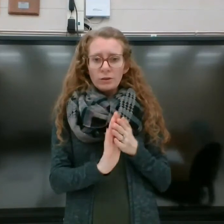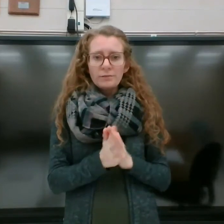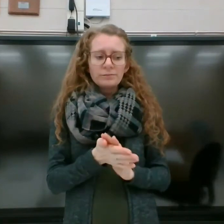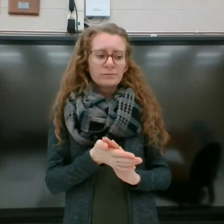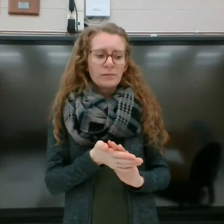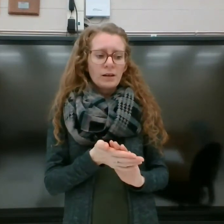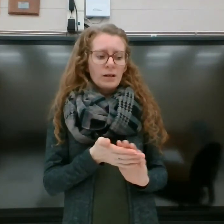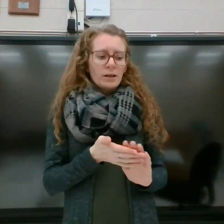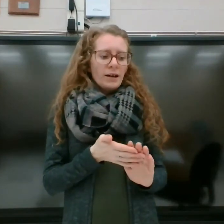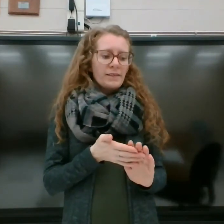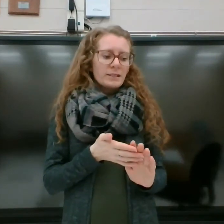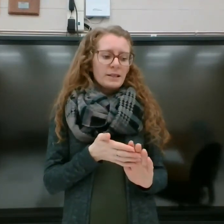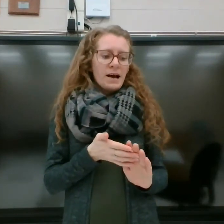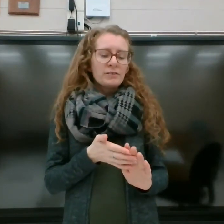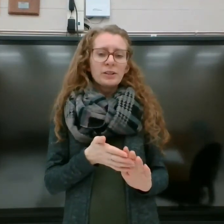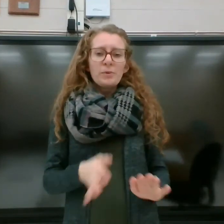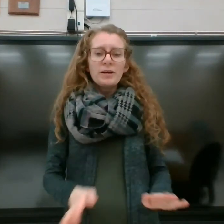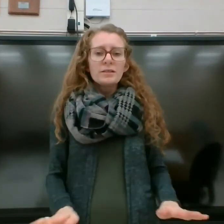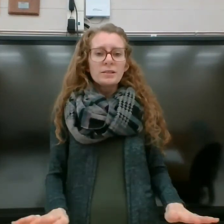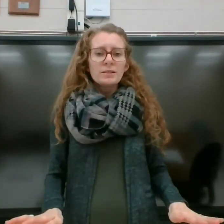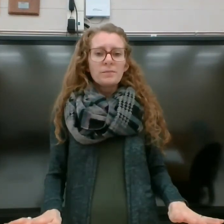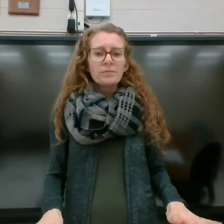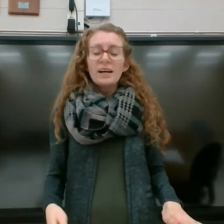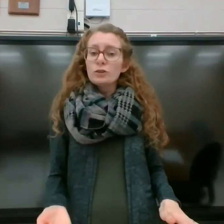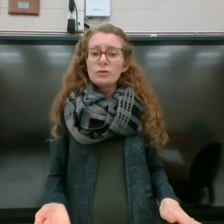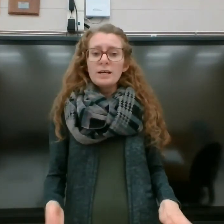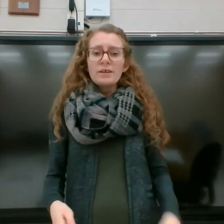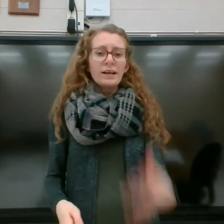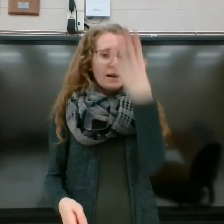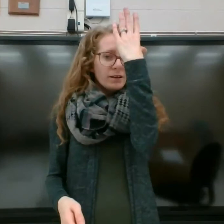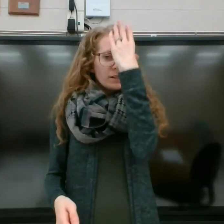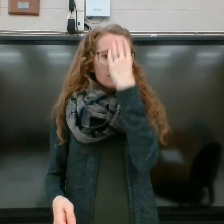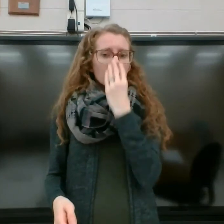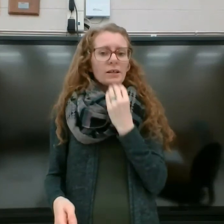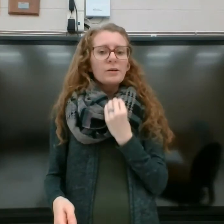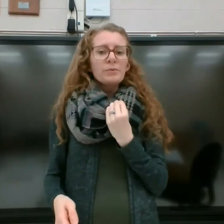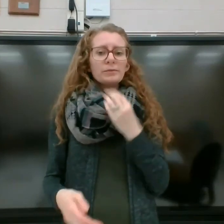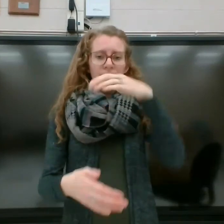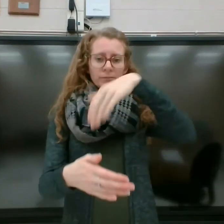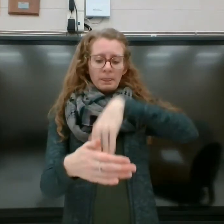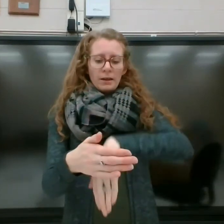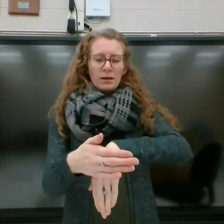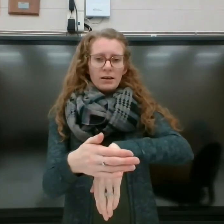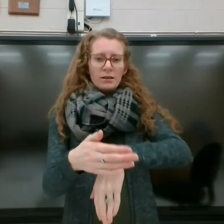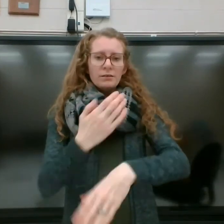slowly. And that's in heavenly peace. And then you do the same thing again. Sleep in